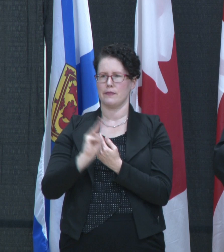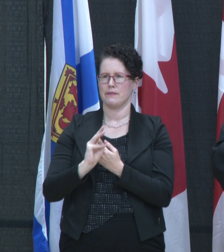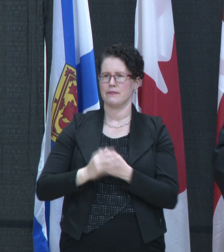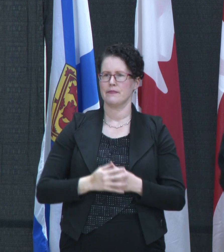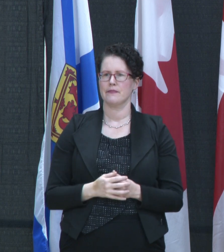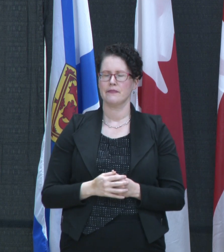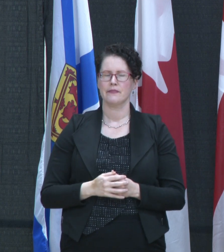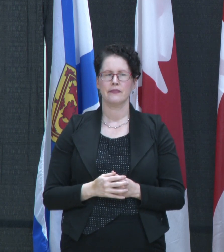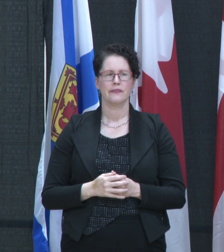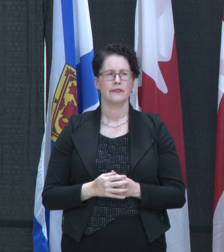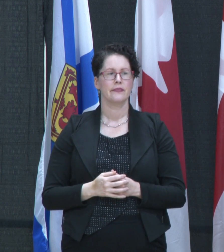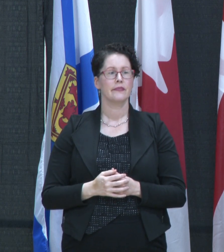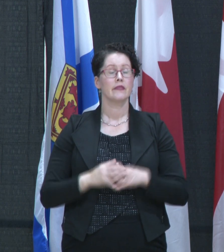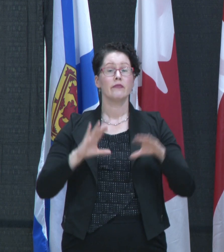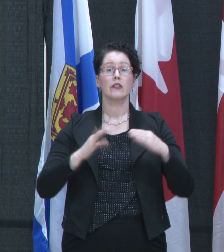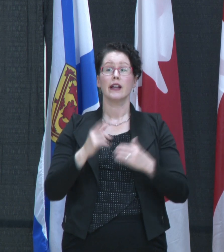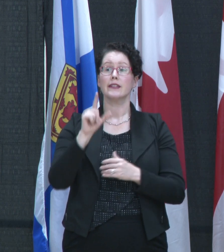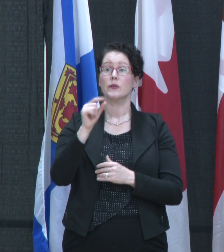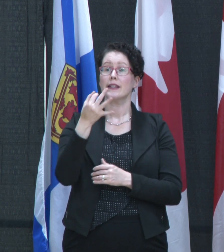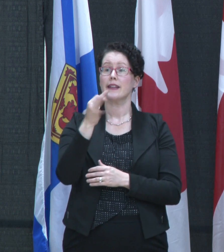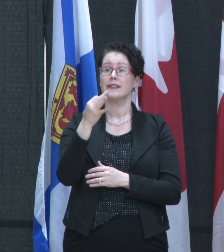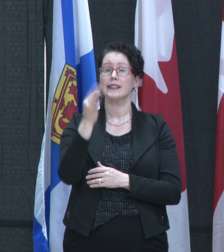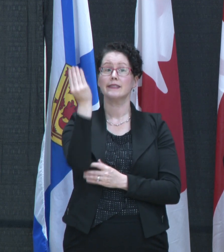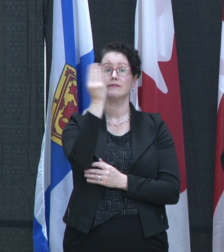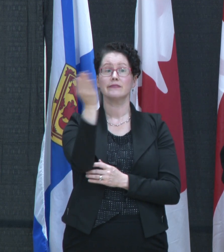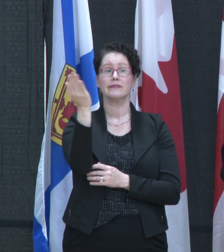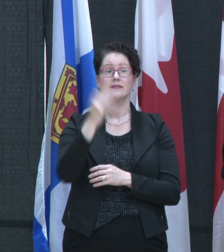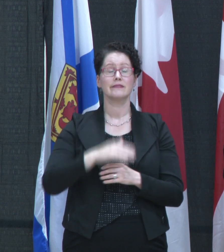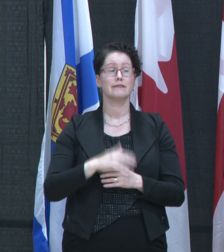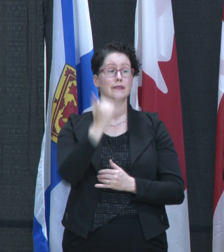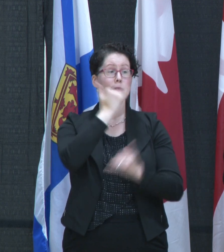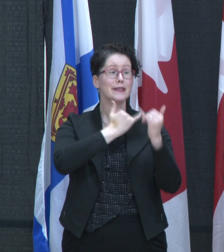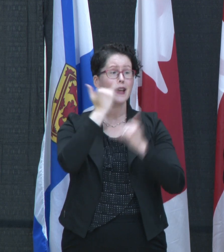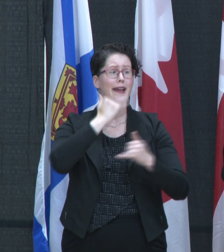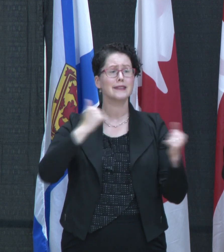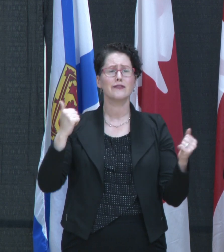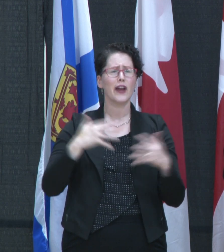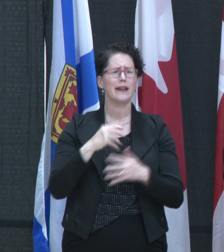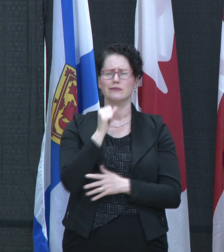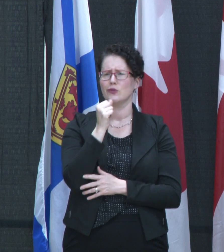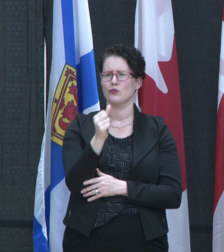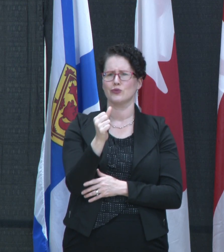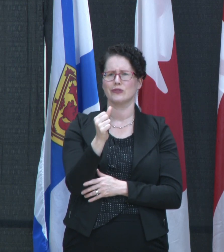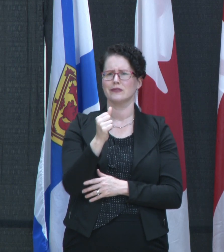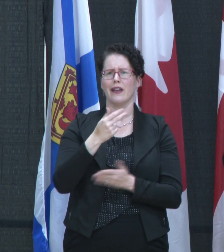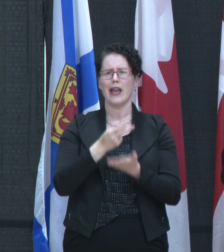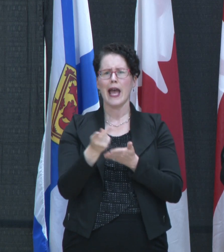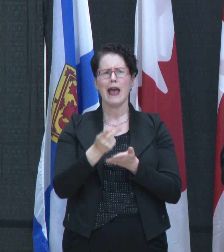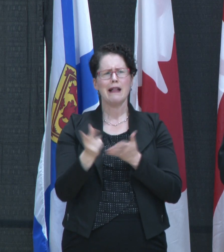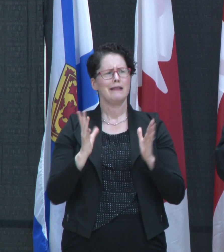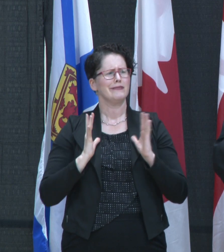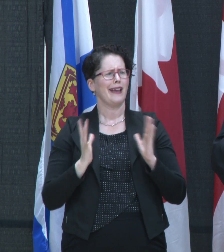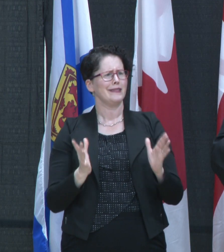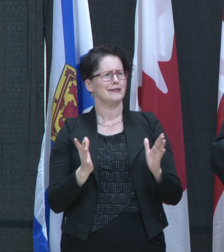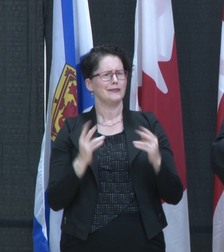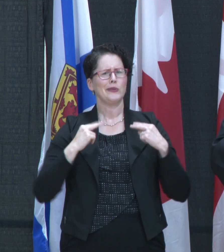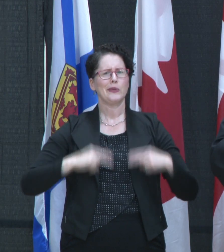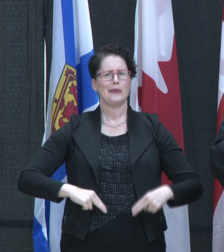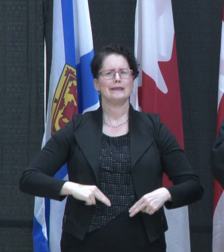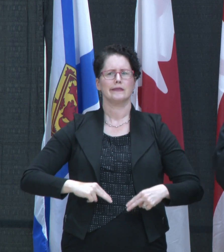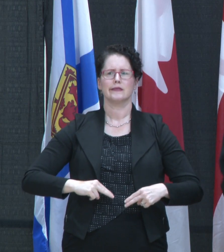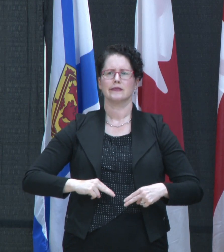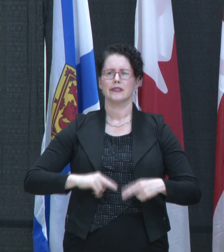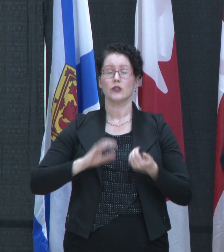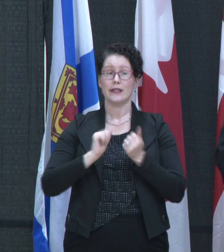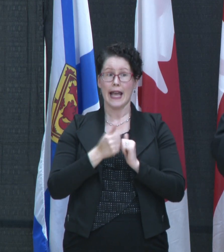the class of 2019, don't be afraid to make mistakes and fail once in a while. We're all human, and it's how we deal with failure that